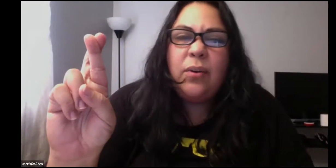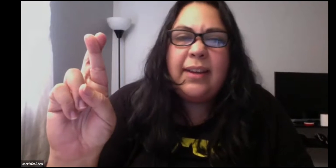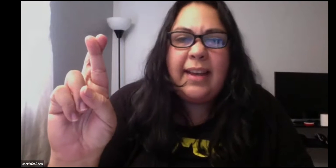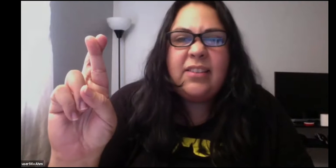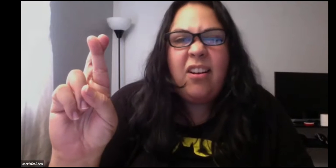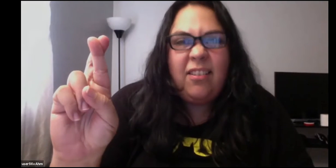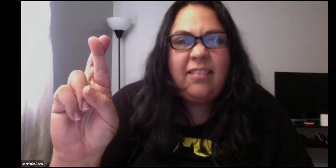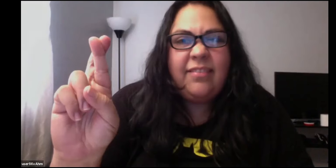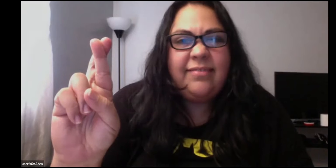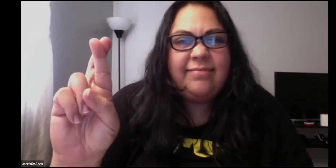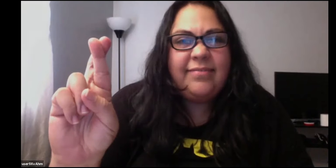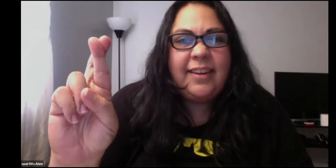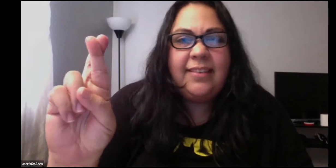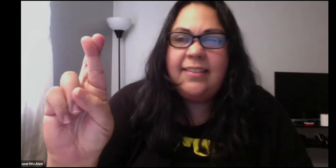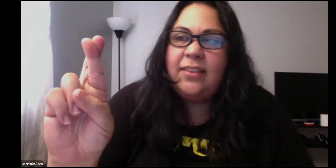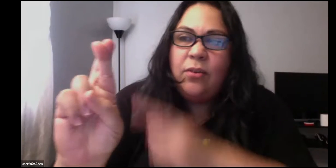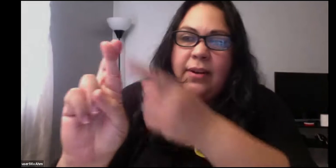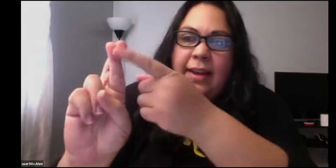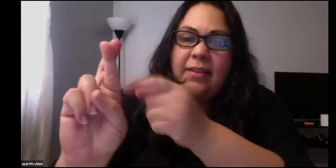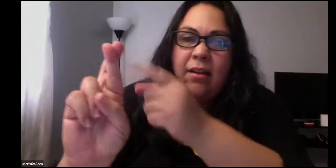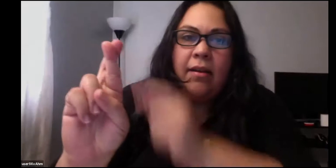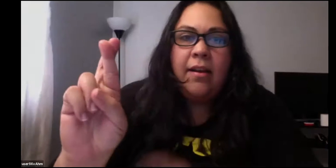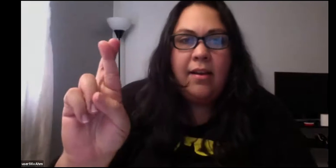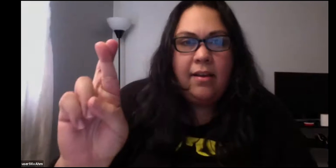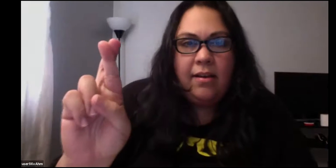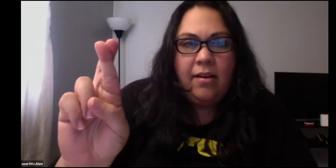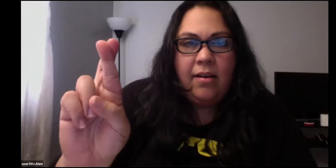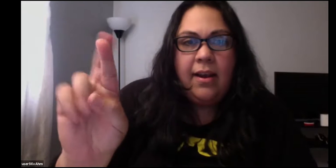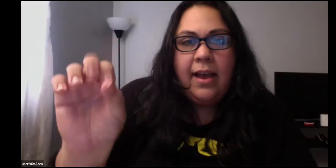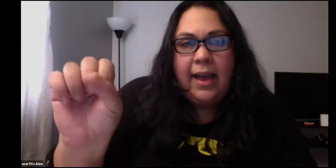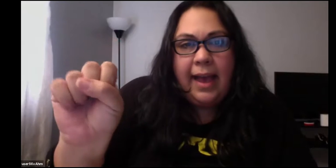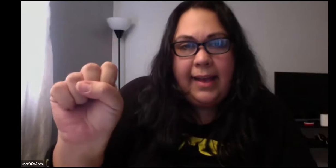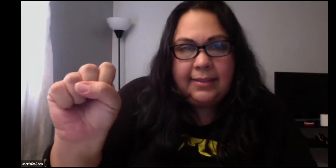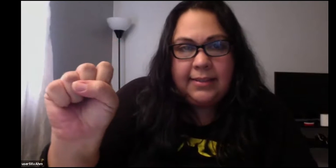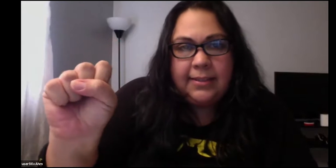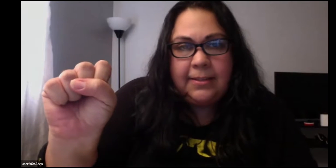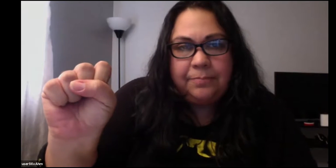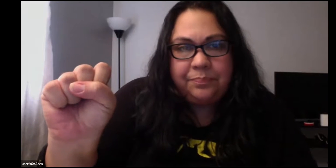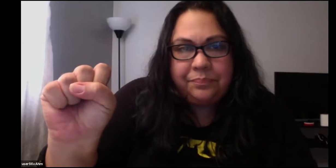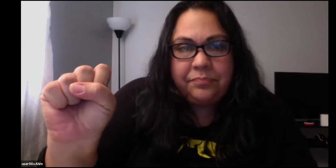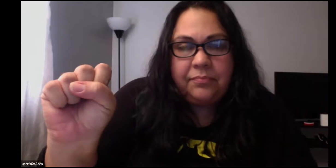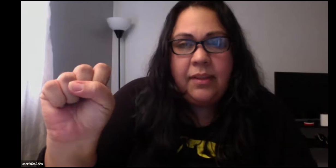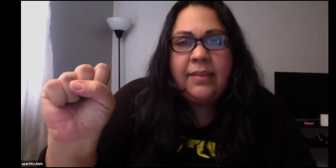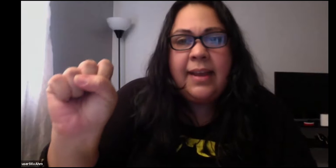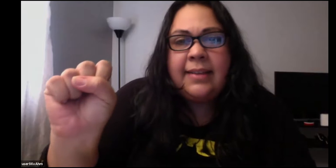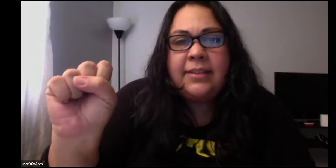lowercase r, right? Like a lowercase r. R, S. The S is just